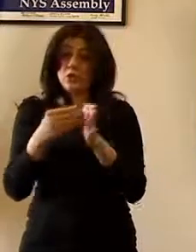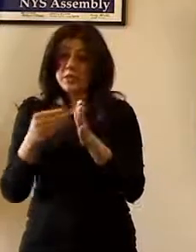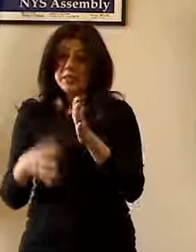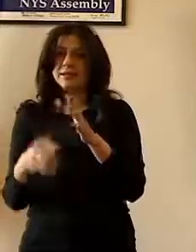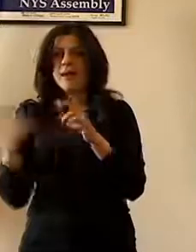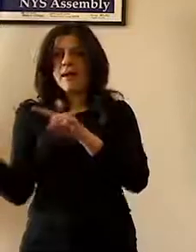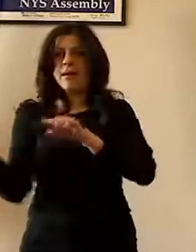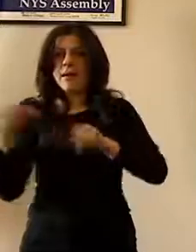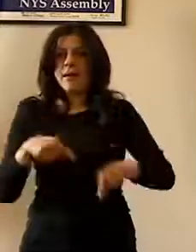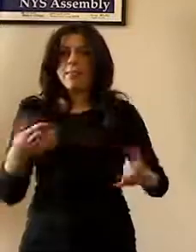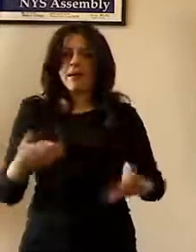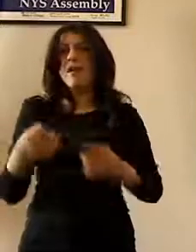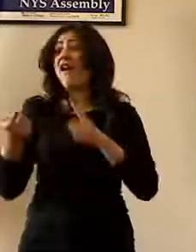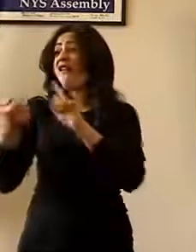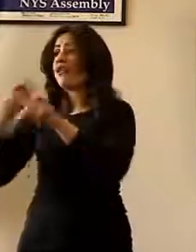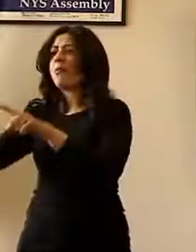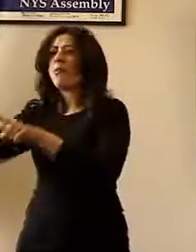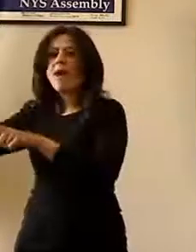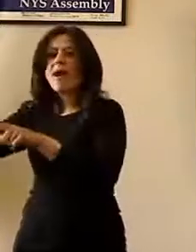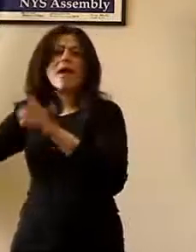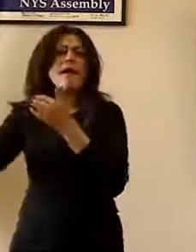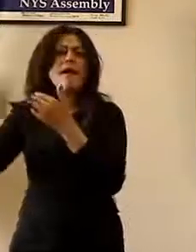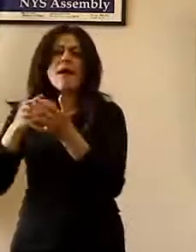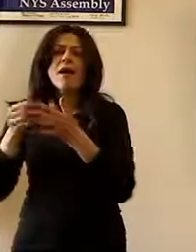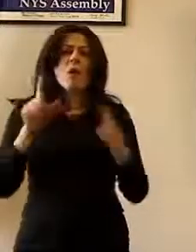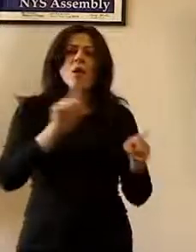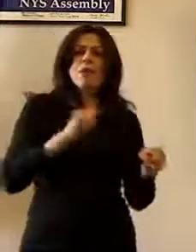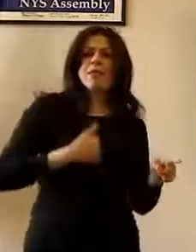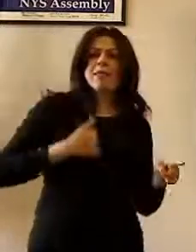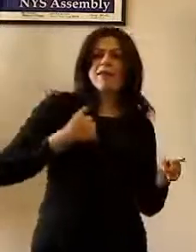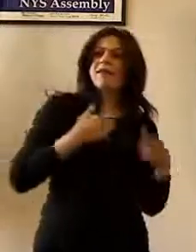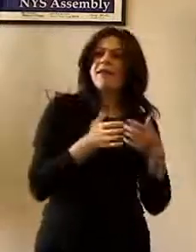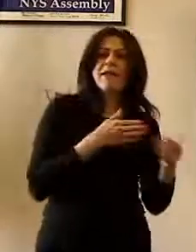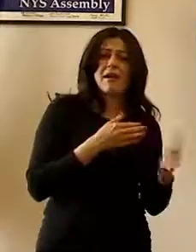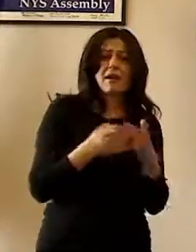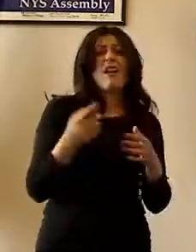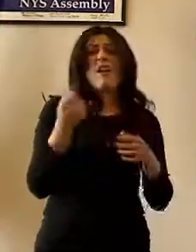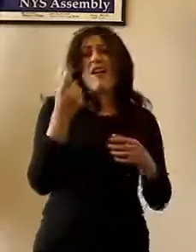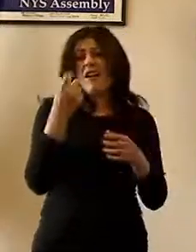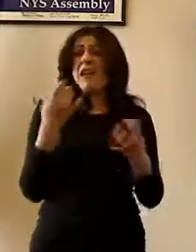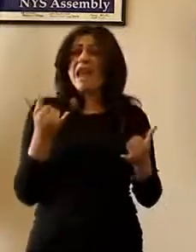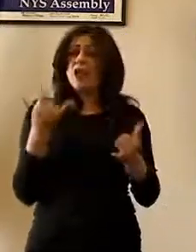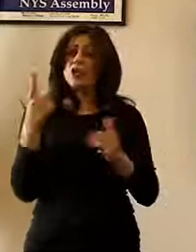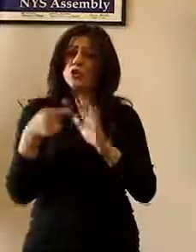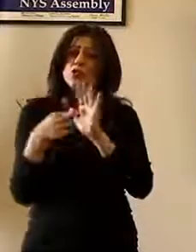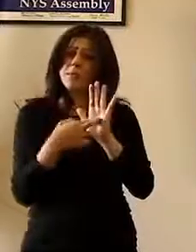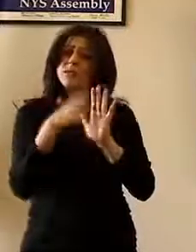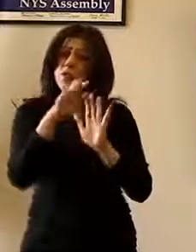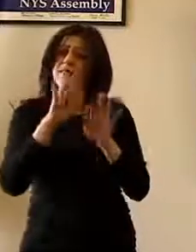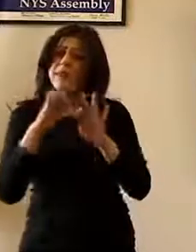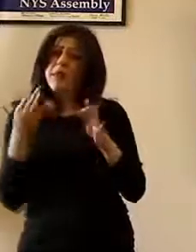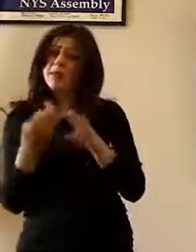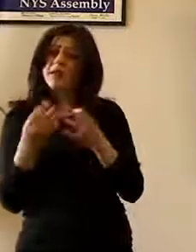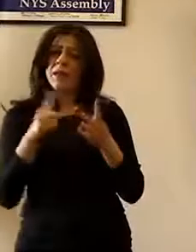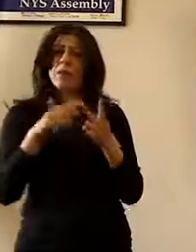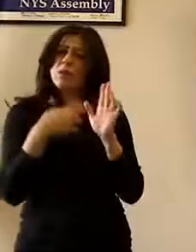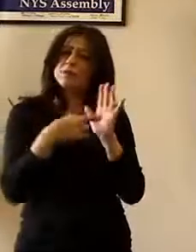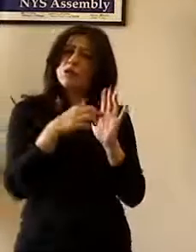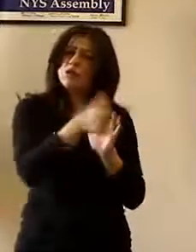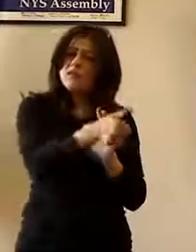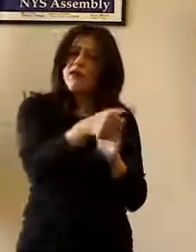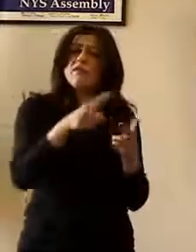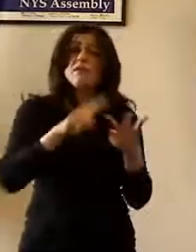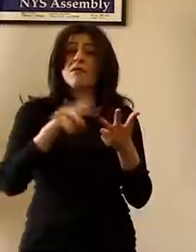Dutchess County, no matter where you live, you're ambassadors and representatives of your family, of yourselves, and the